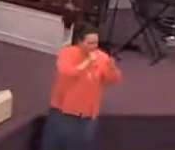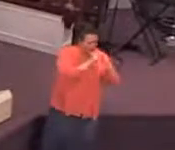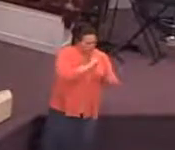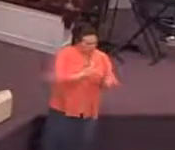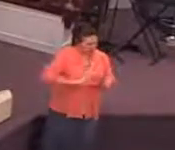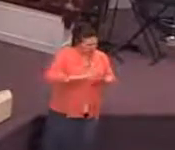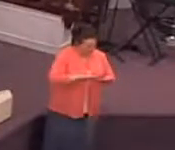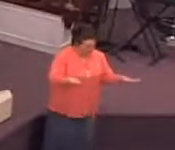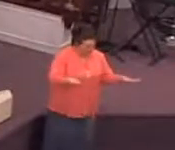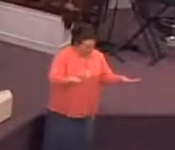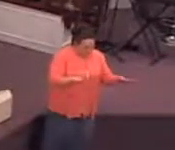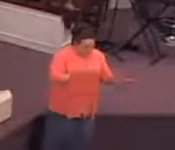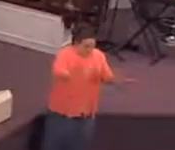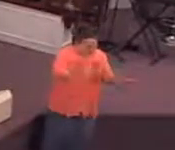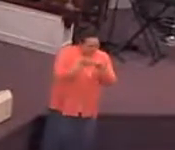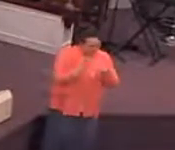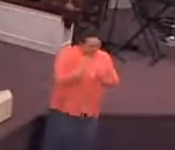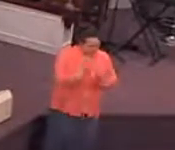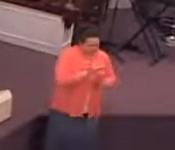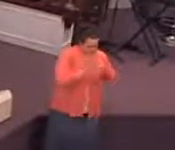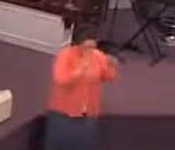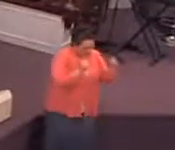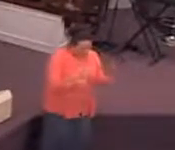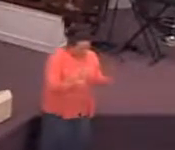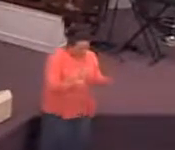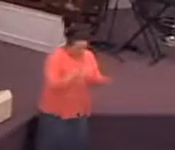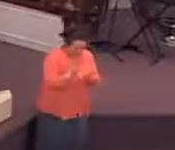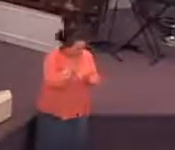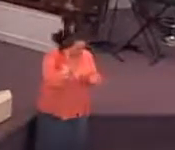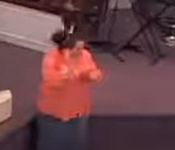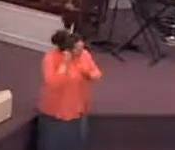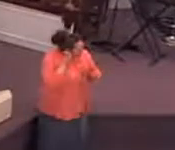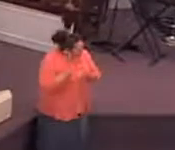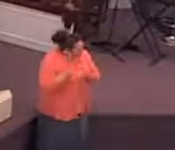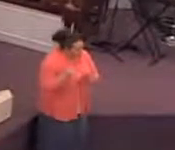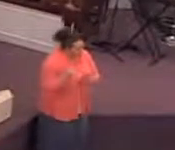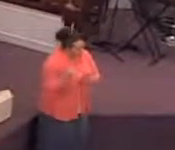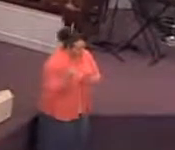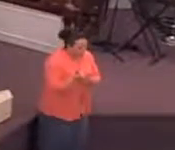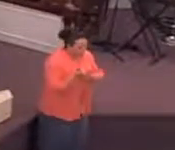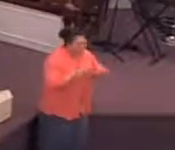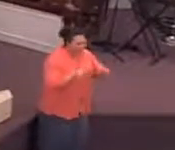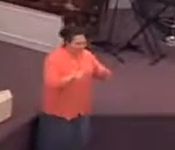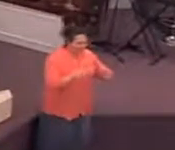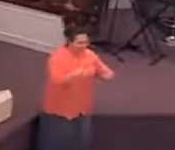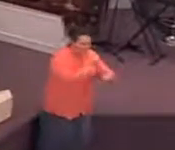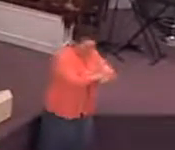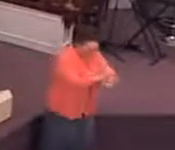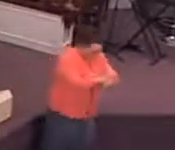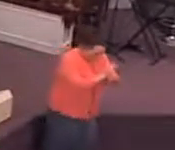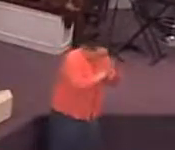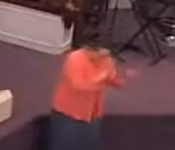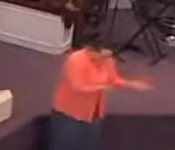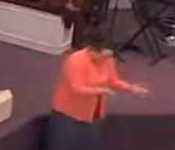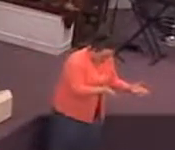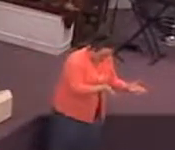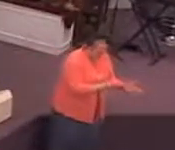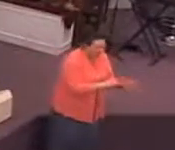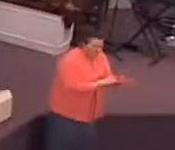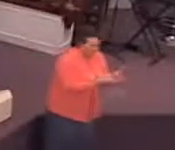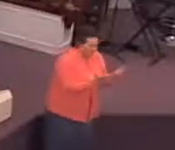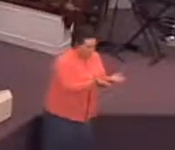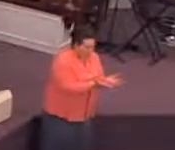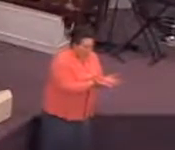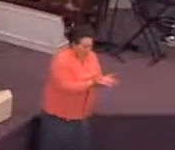night. And Lord, let us not just be hearers of the word, but be doers of the word. Lord, we praise you